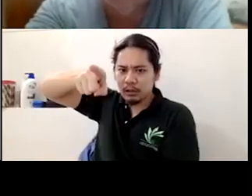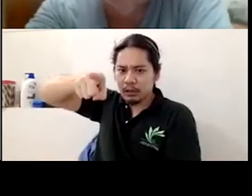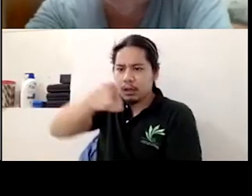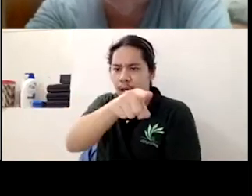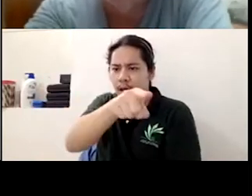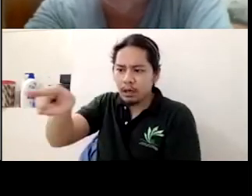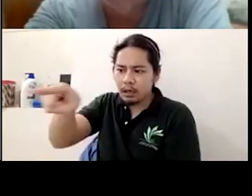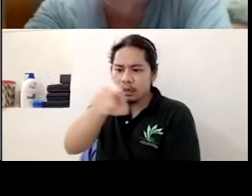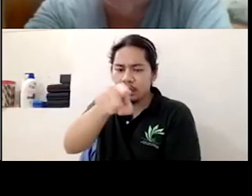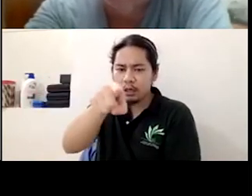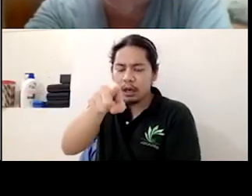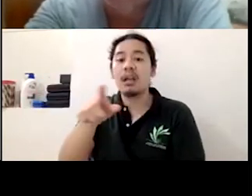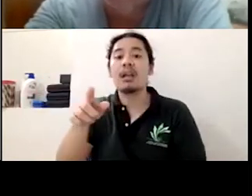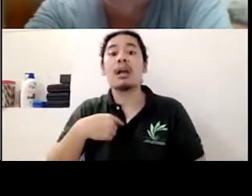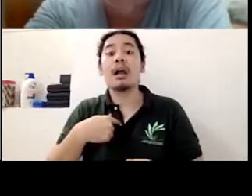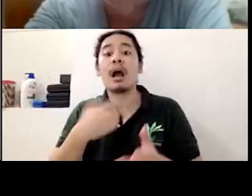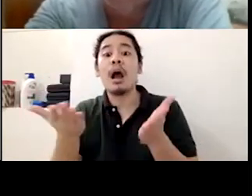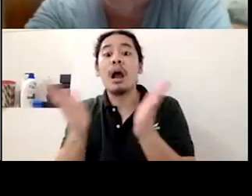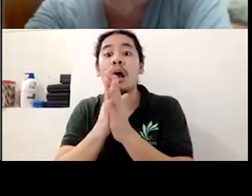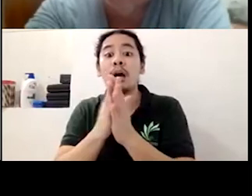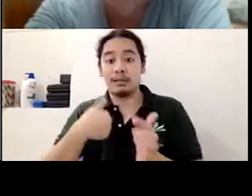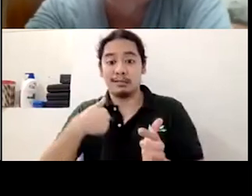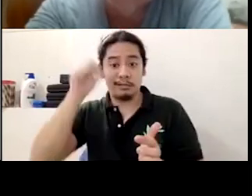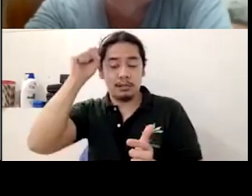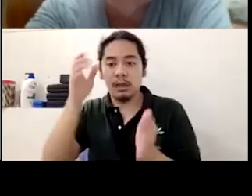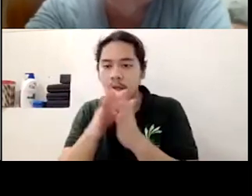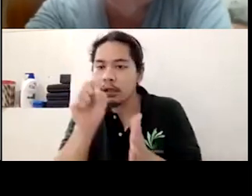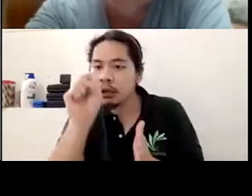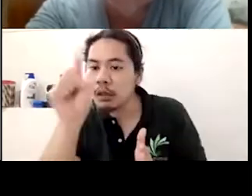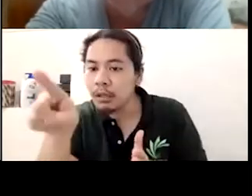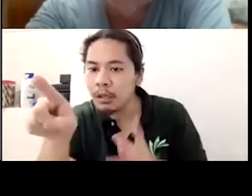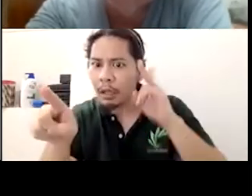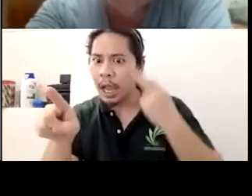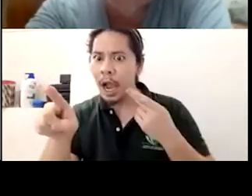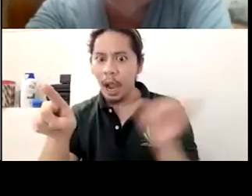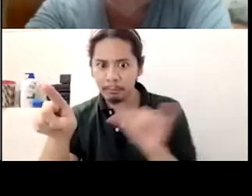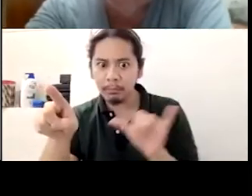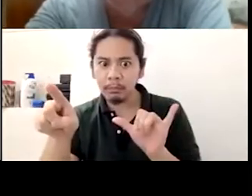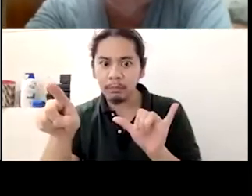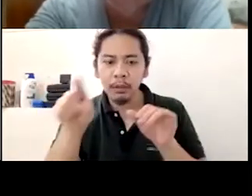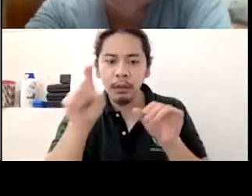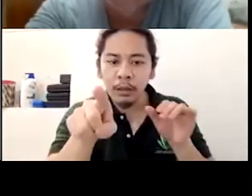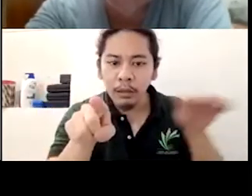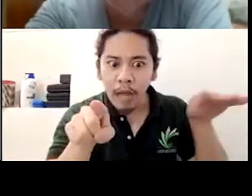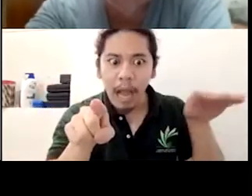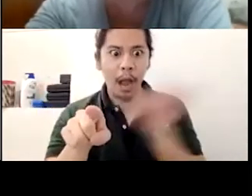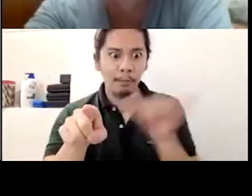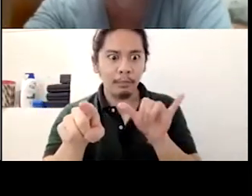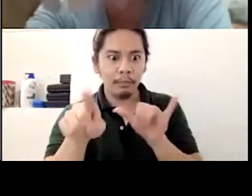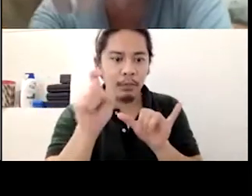because of the right when we discussed about the actual hand shape. So